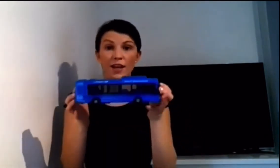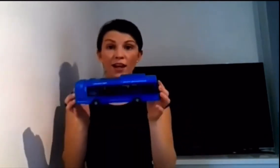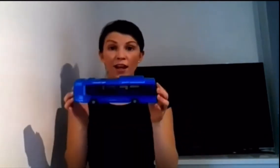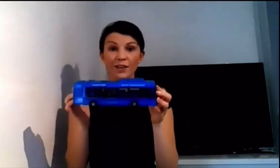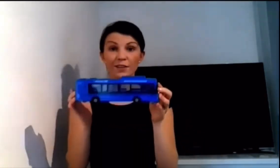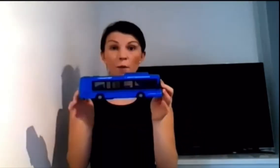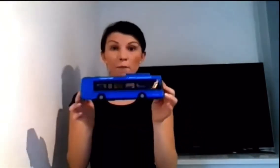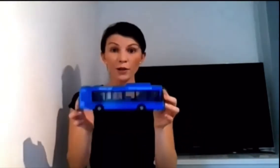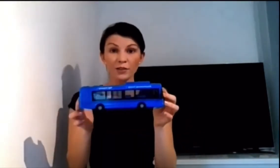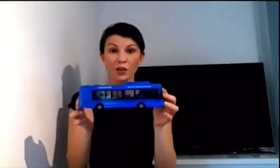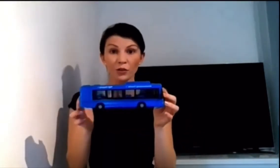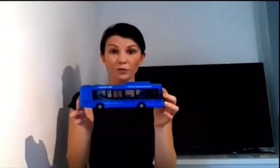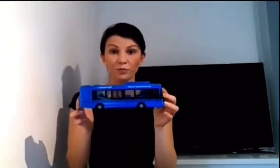It's our bus song.